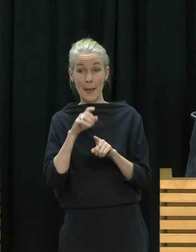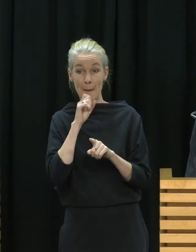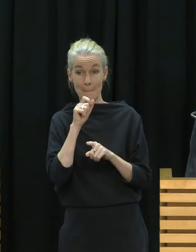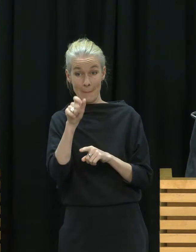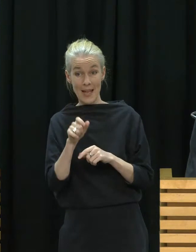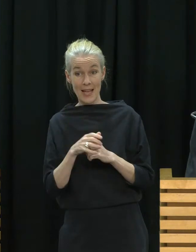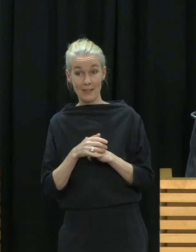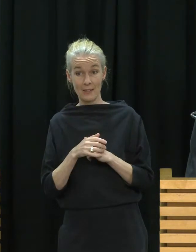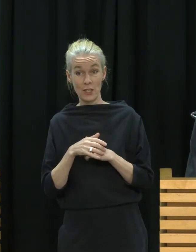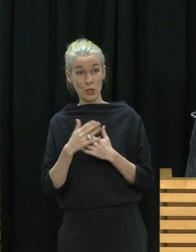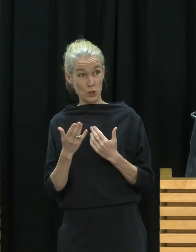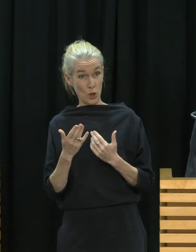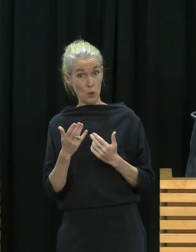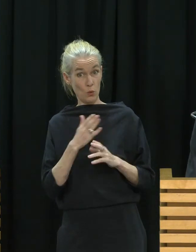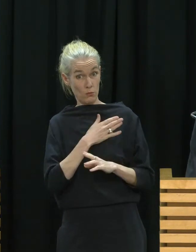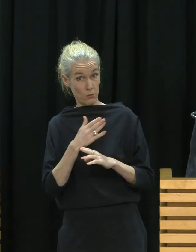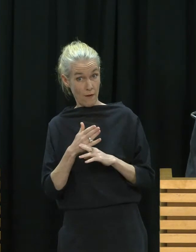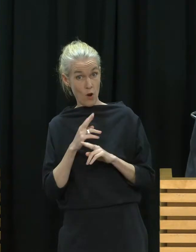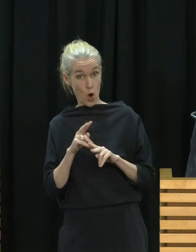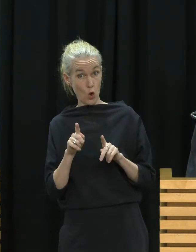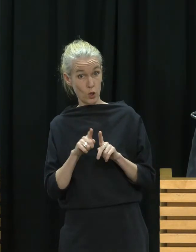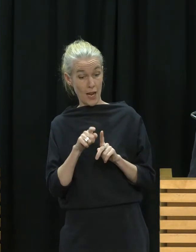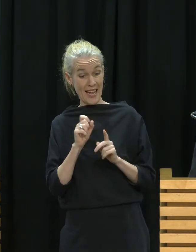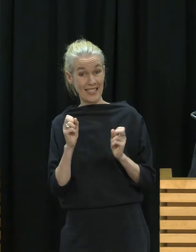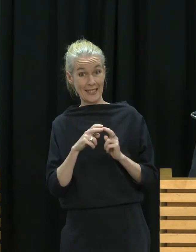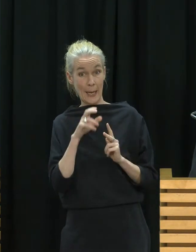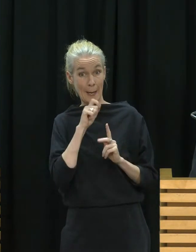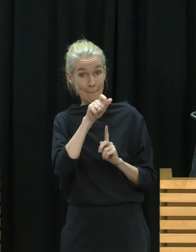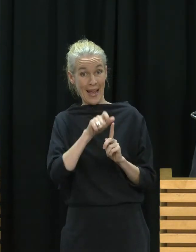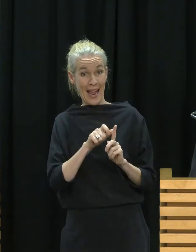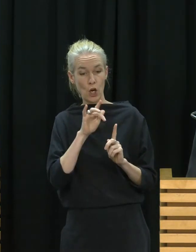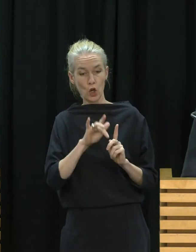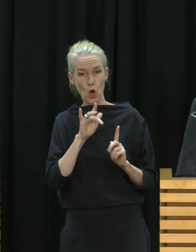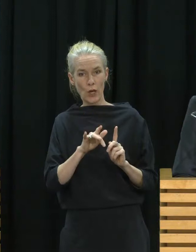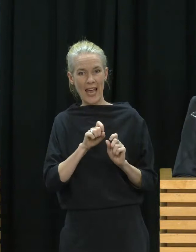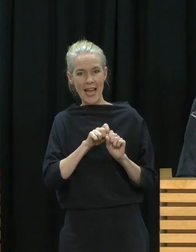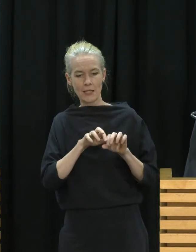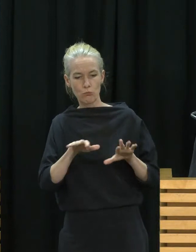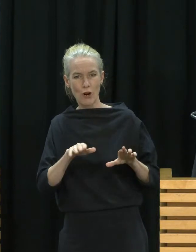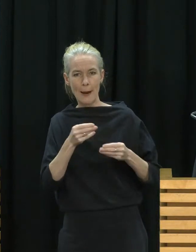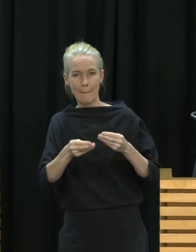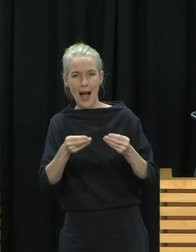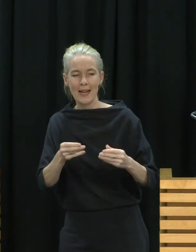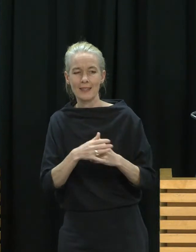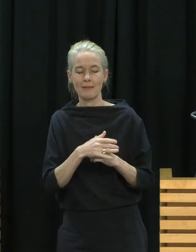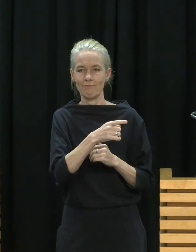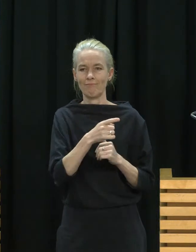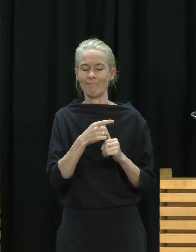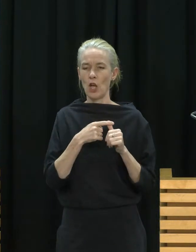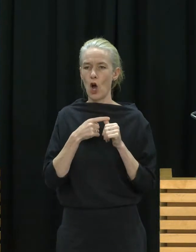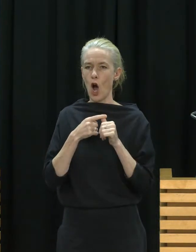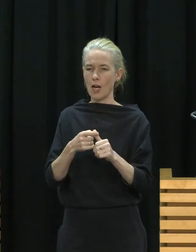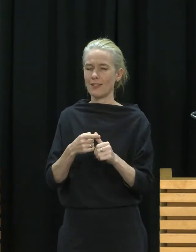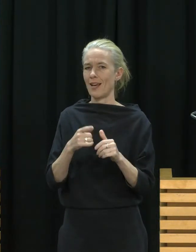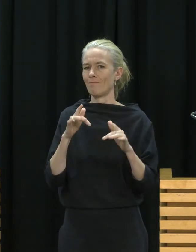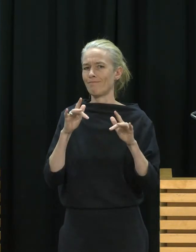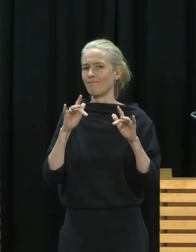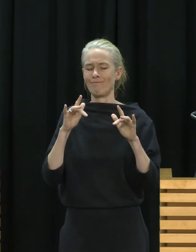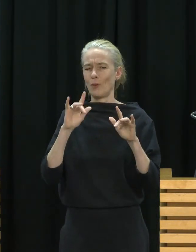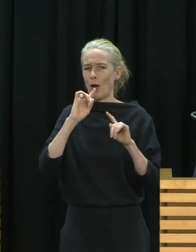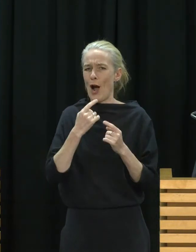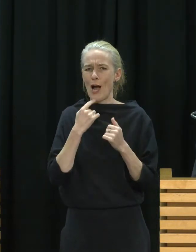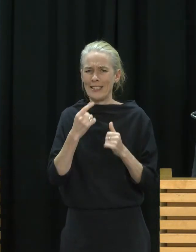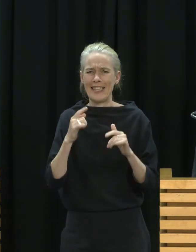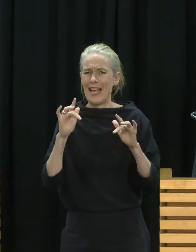this guy didn't give COVID to anyone else. Well, that's why we're doing all the testing. Let's wait and see what the testing shows. Look, we can hope for that outcome, but we